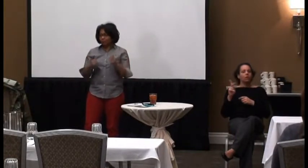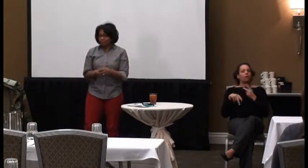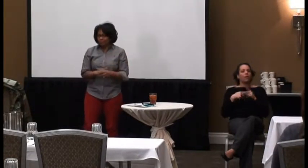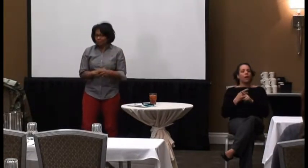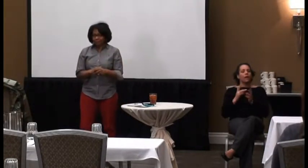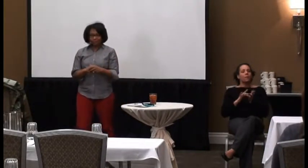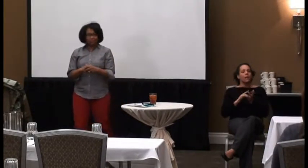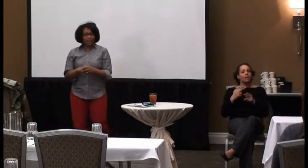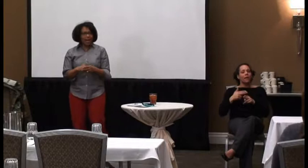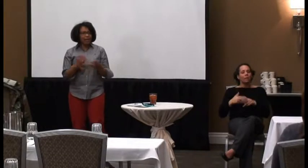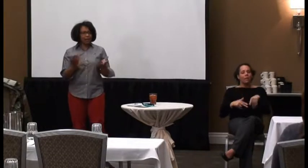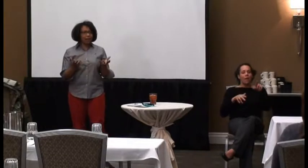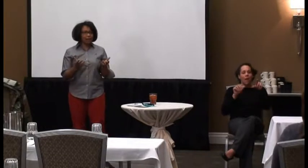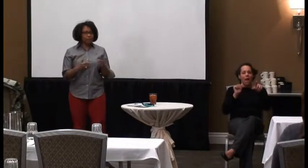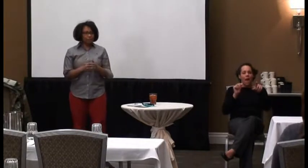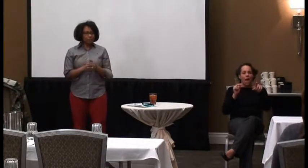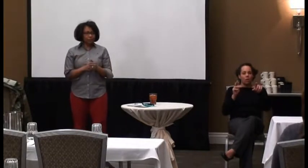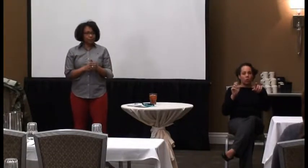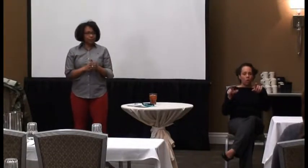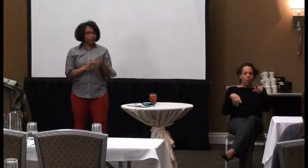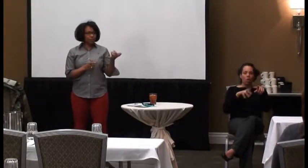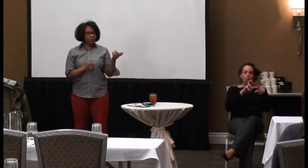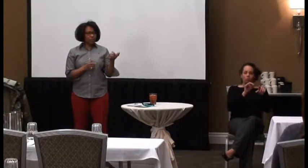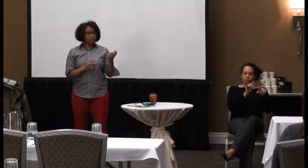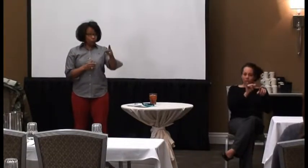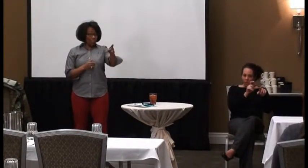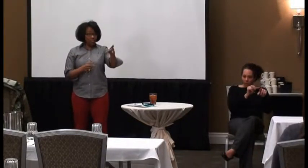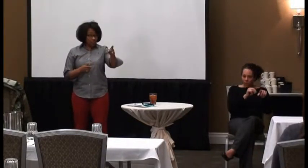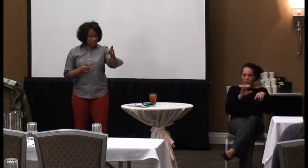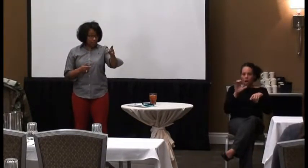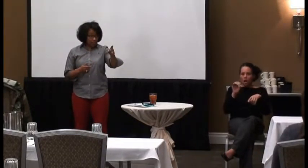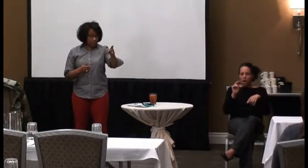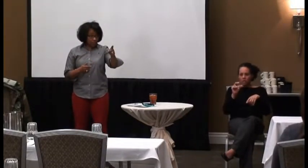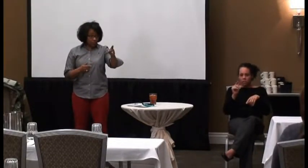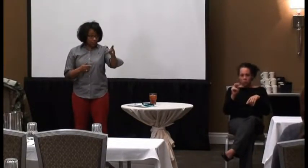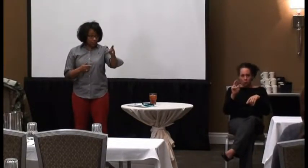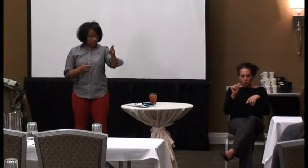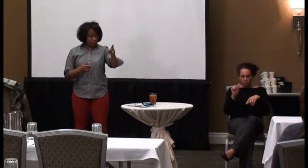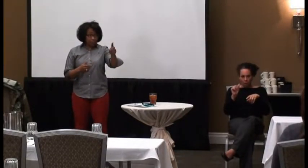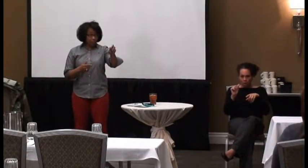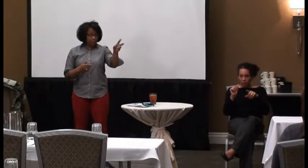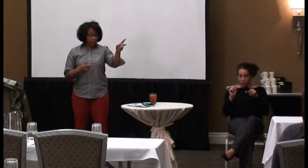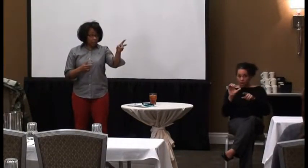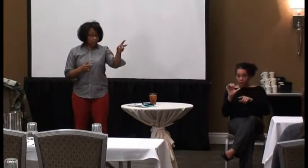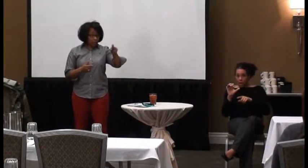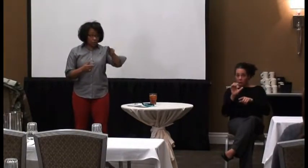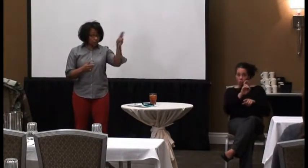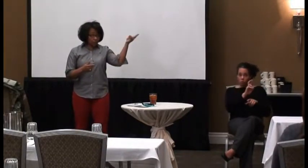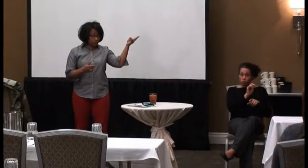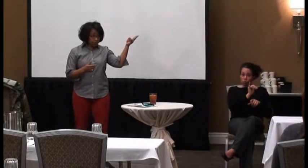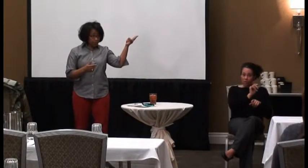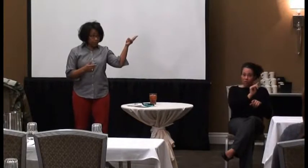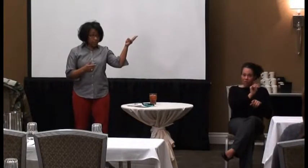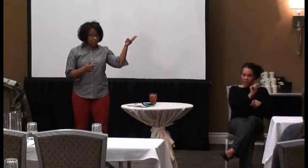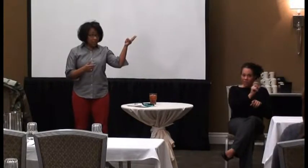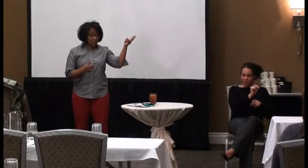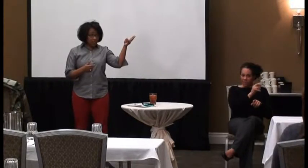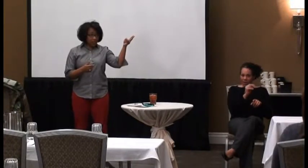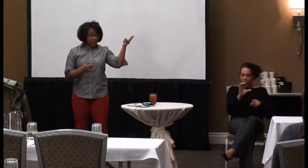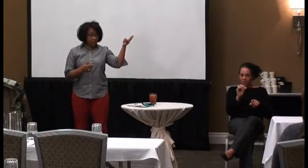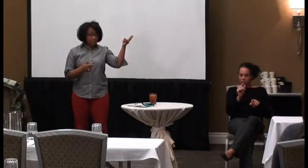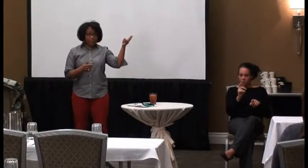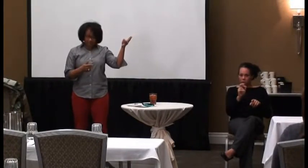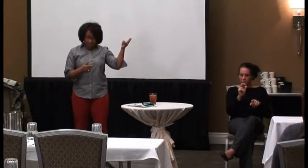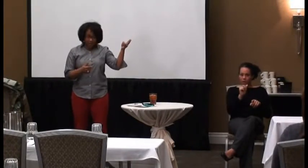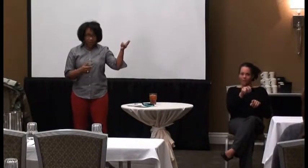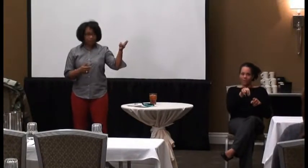Ritalin, Adderall, Concerta, which is, Ritalin and Concerta are in the same category.